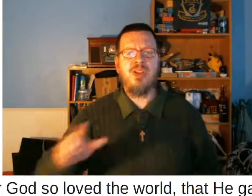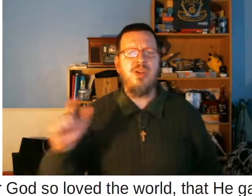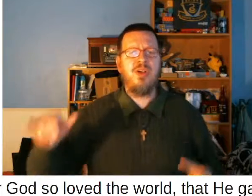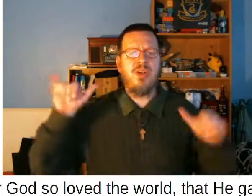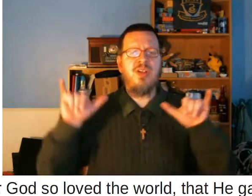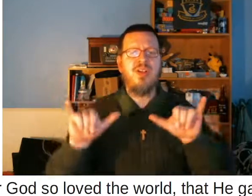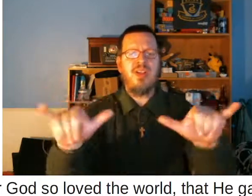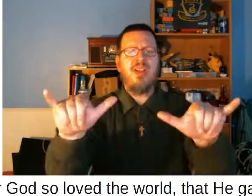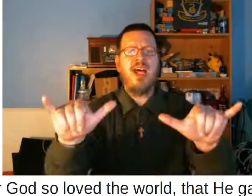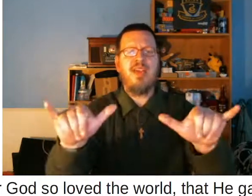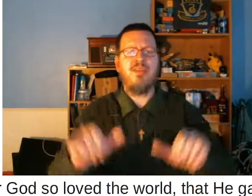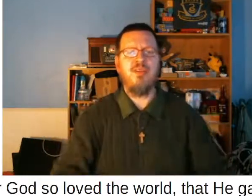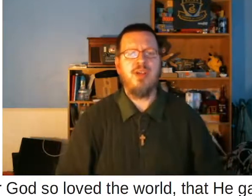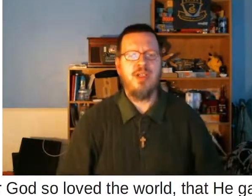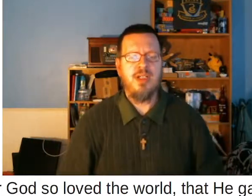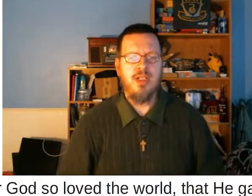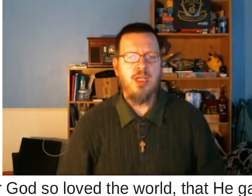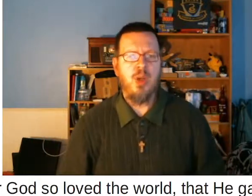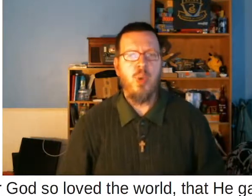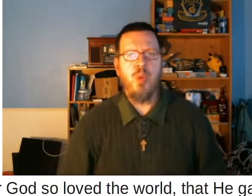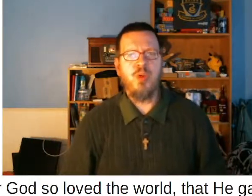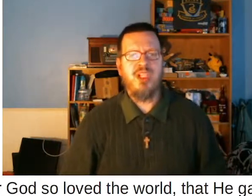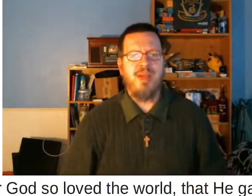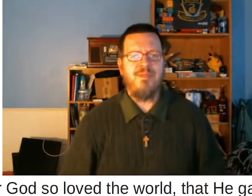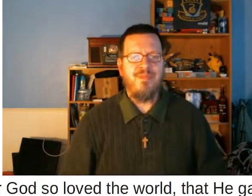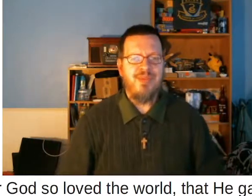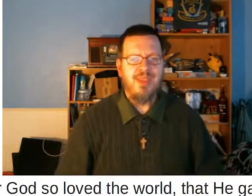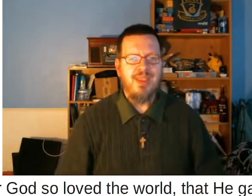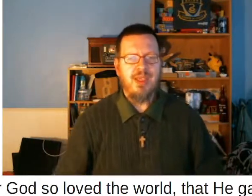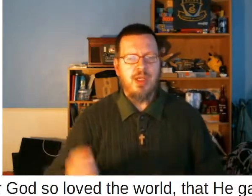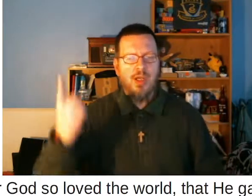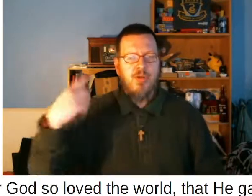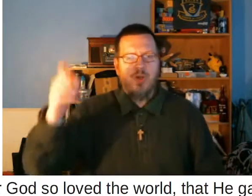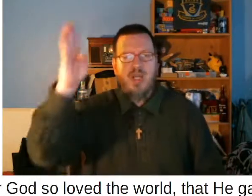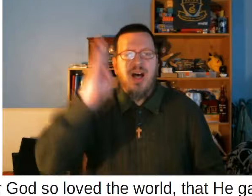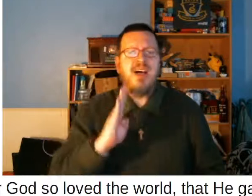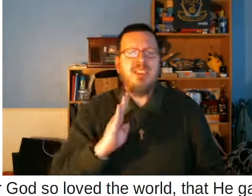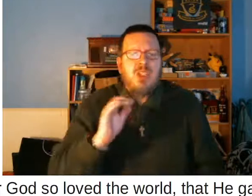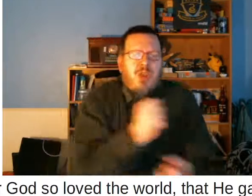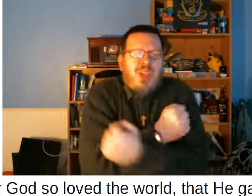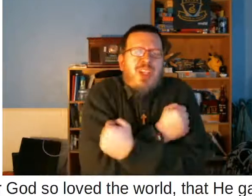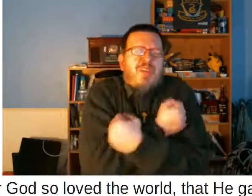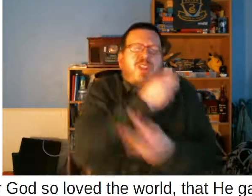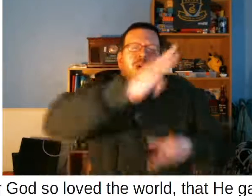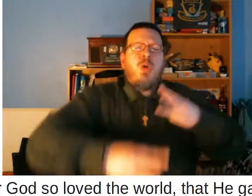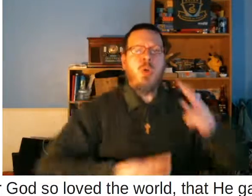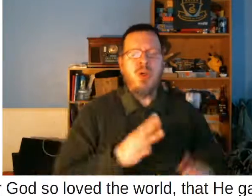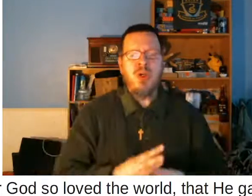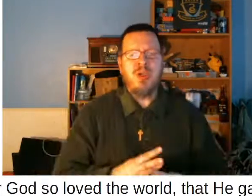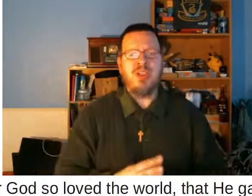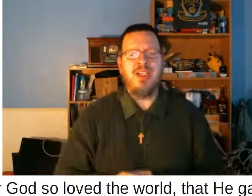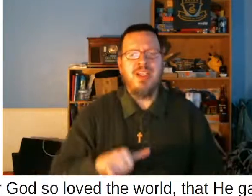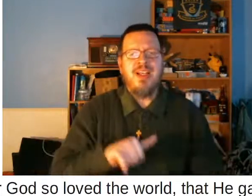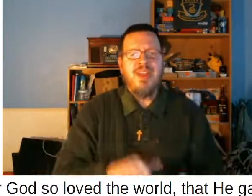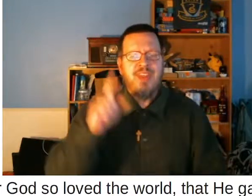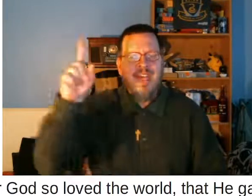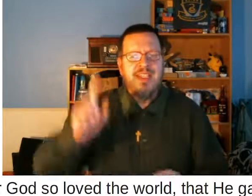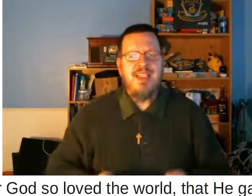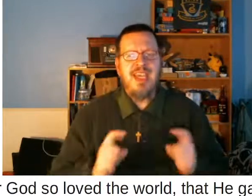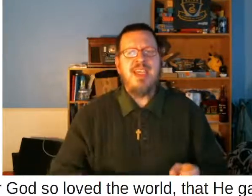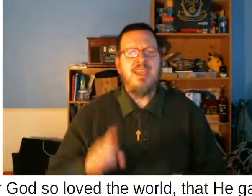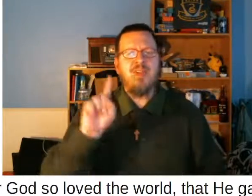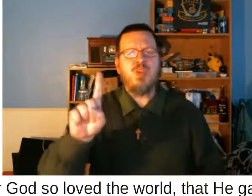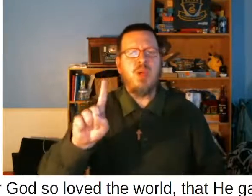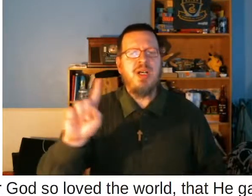have eternal life. One more time. For God so loved the world that